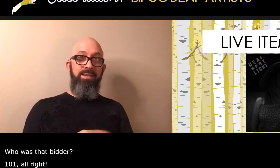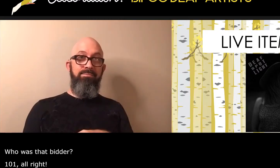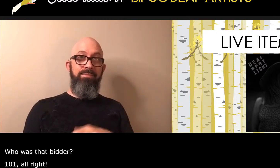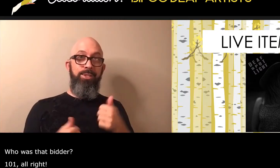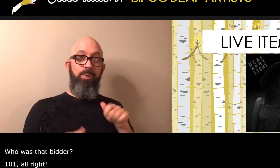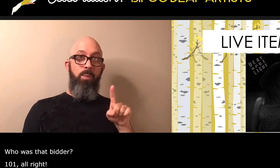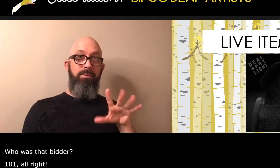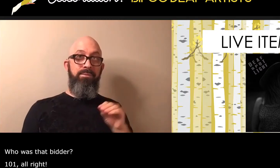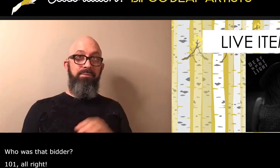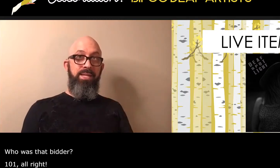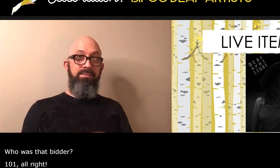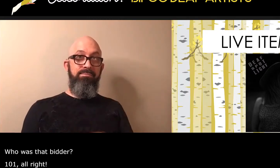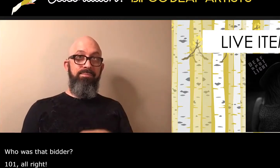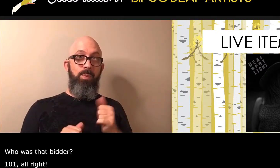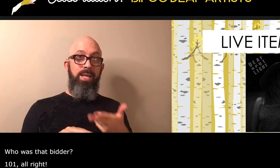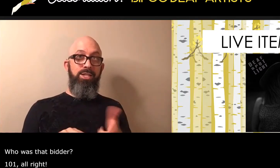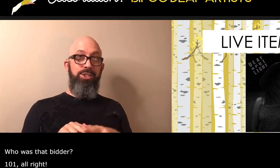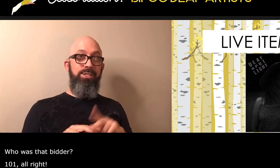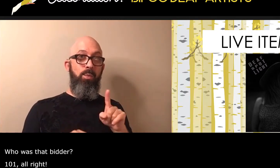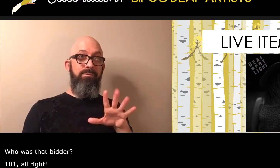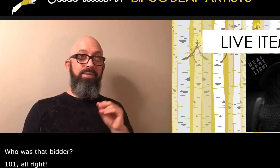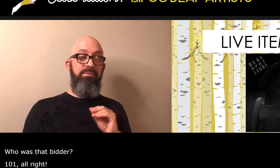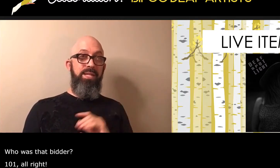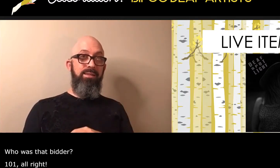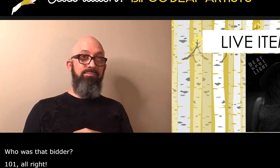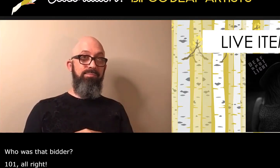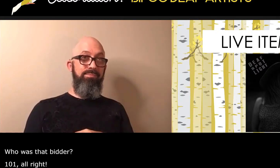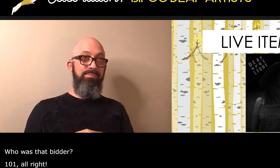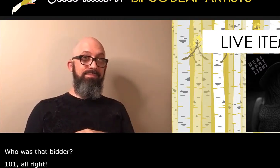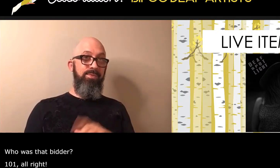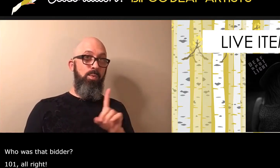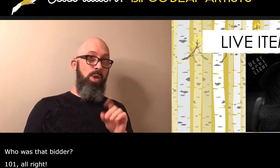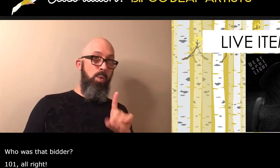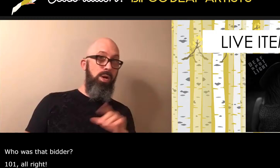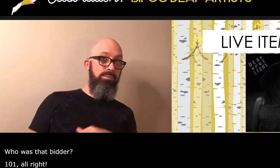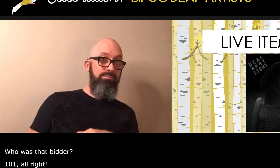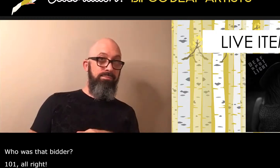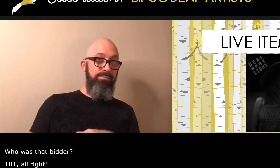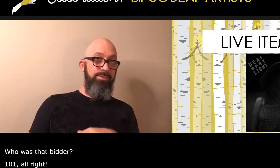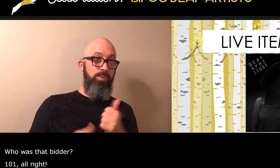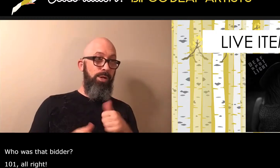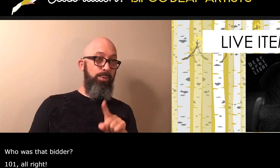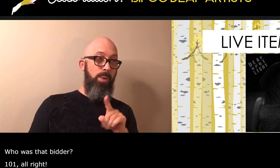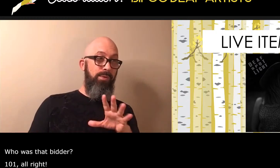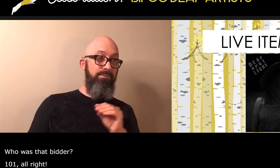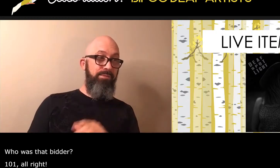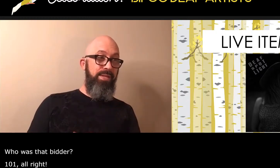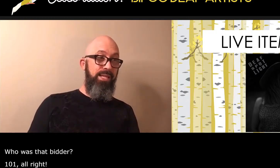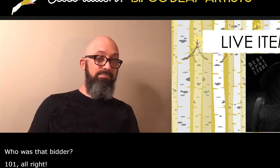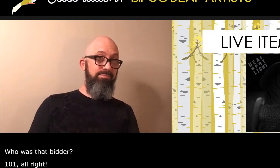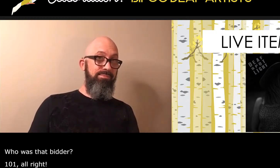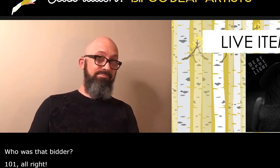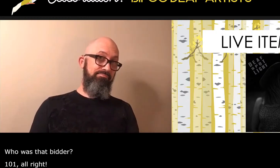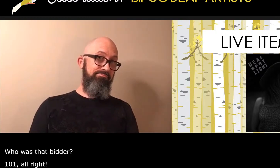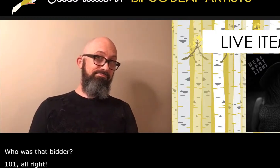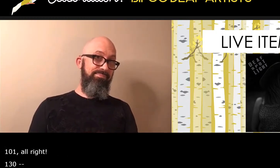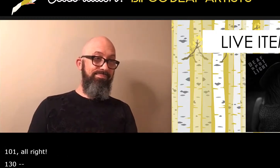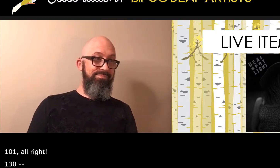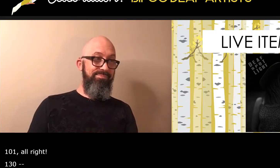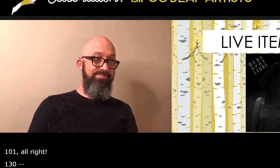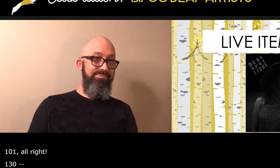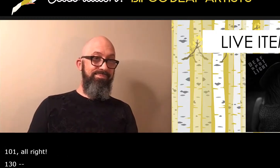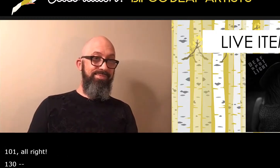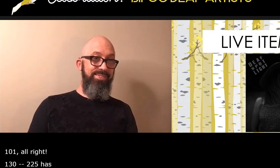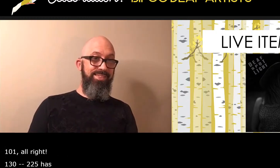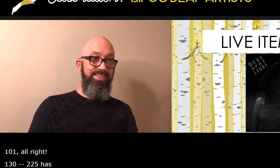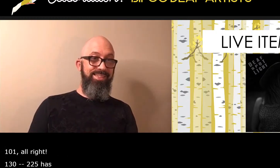$130, 235. 235 has bid 130. Anybody want to raise it to 150? 101. Do you want